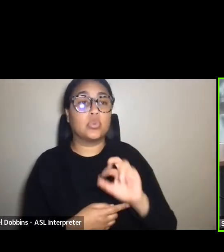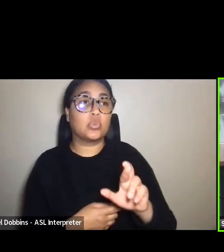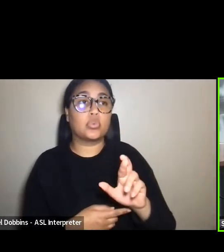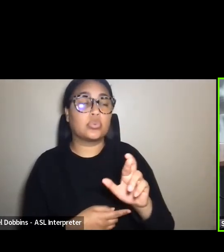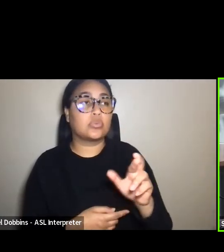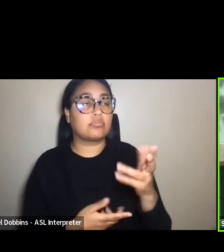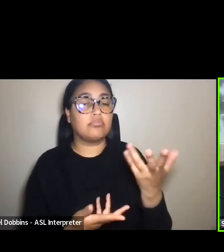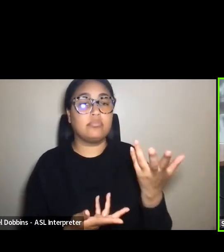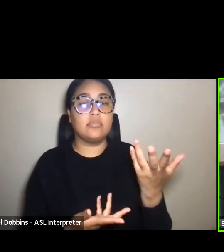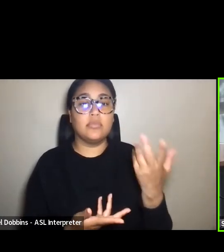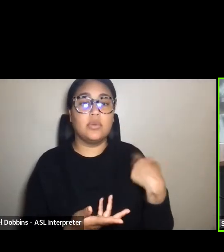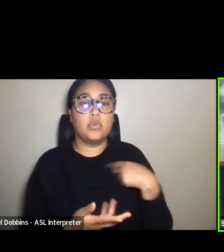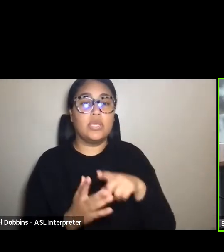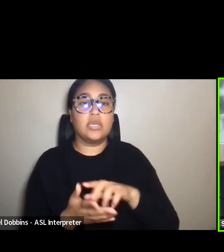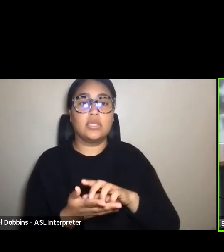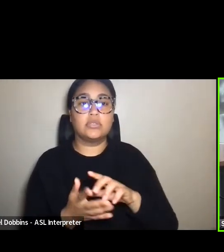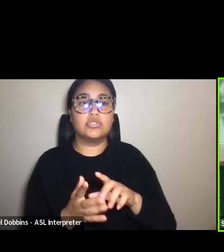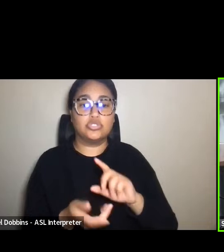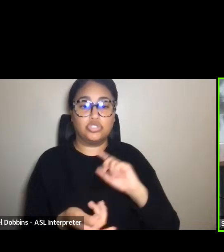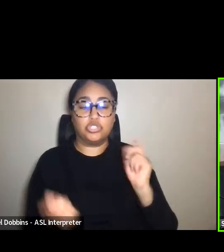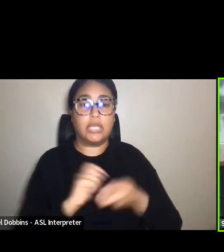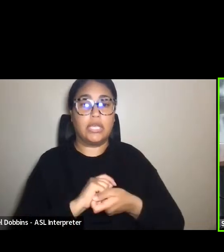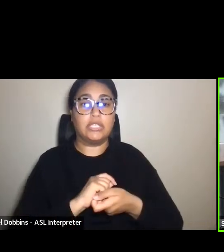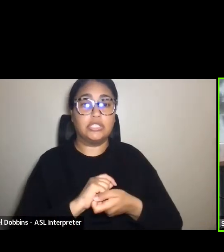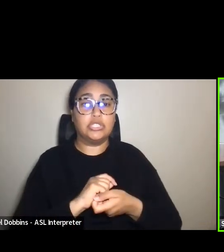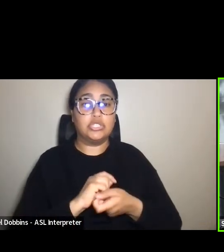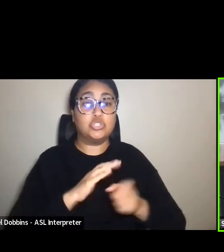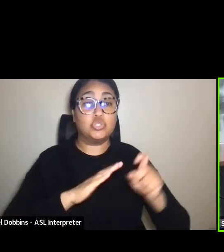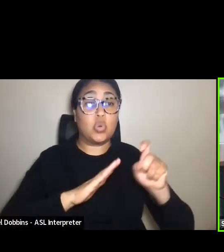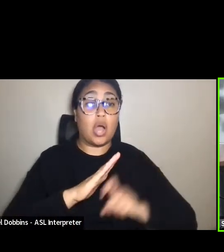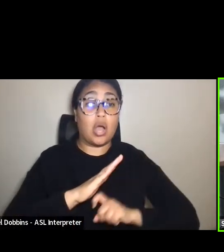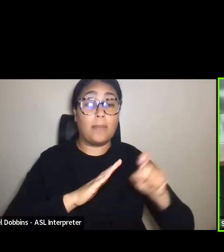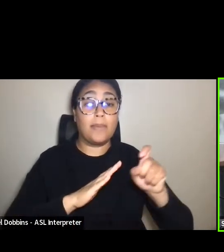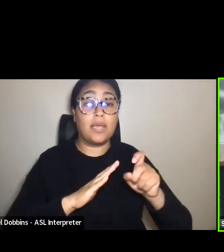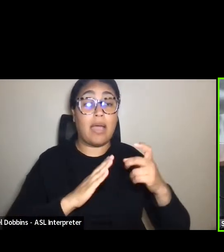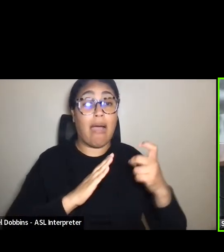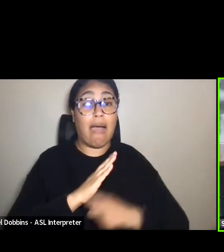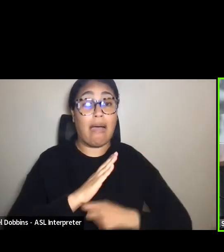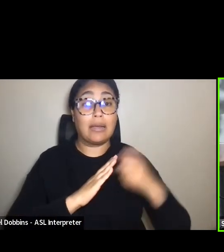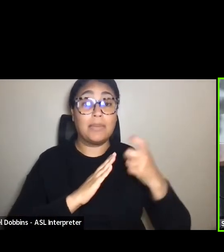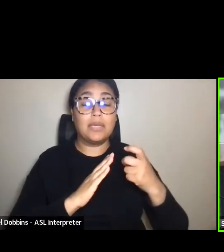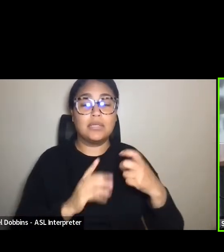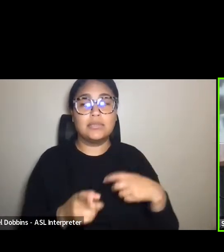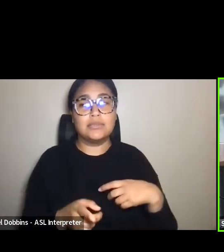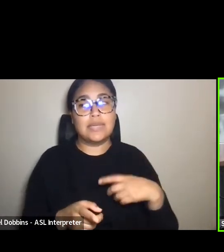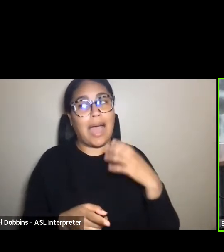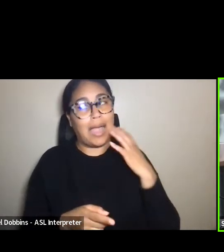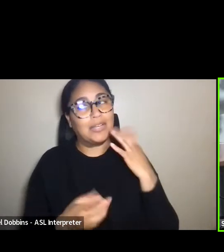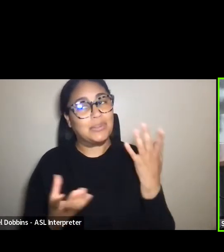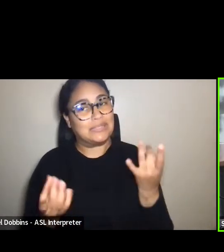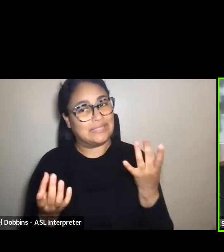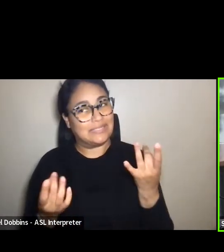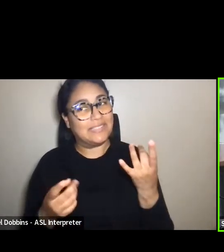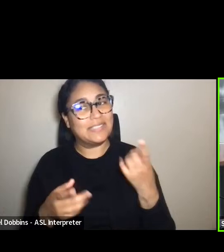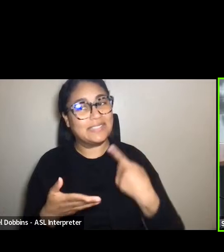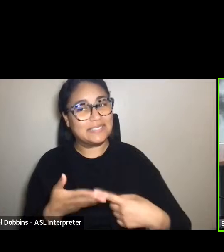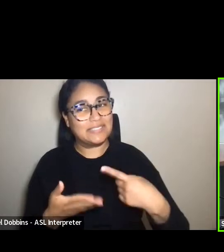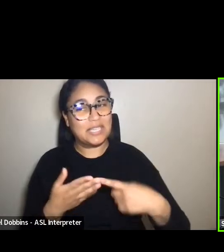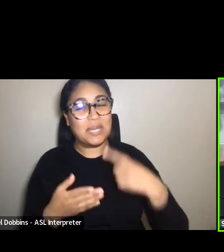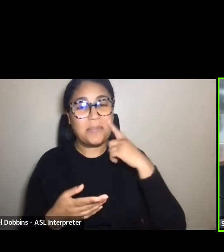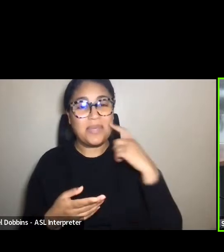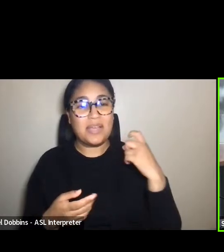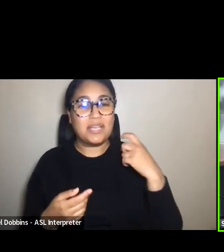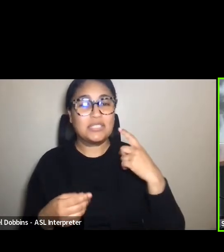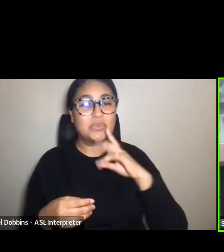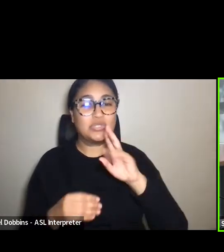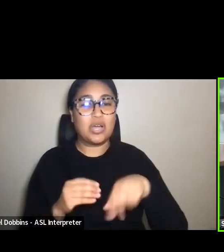that we can automate. And I know this might be touchy, but because we're just about to have a presentation about the logo, maybe